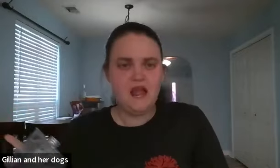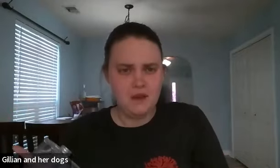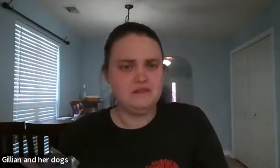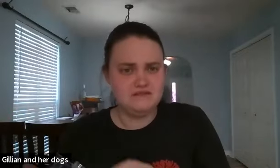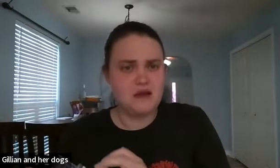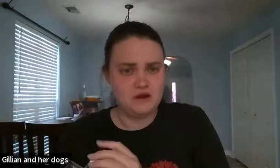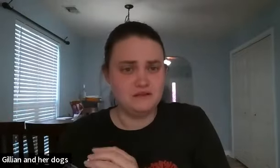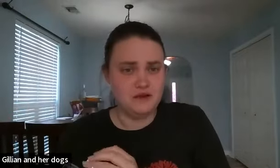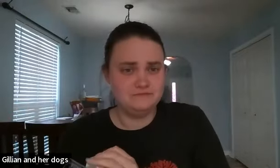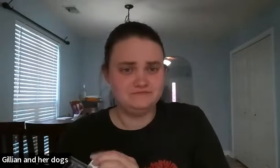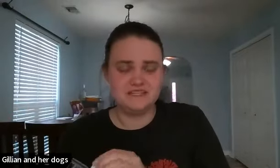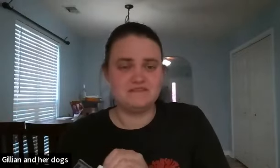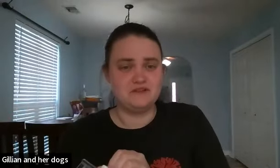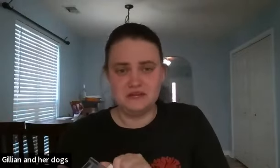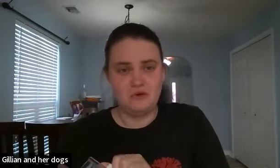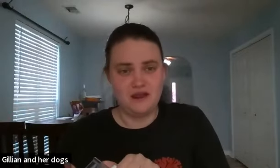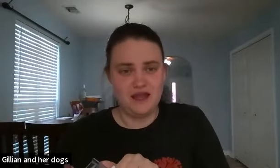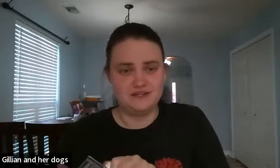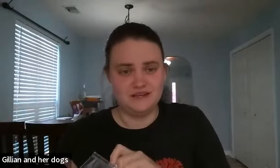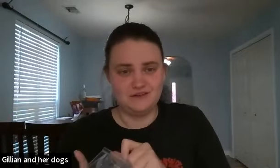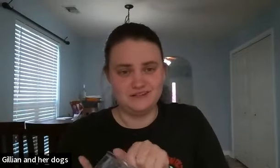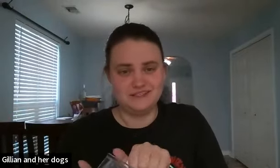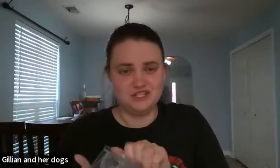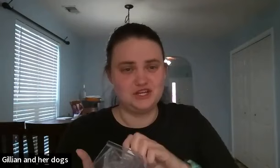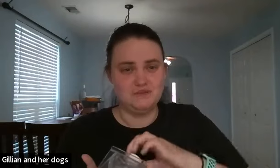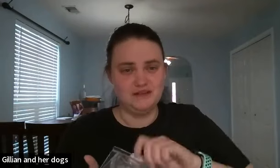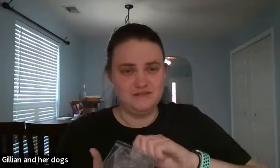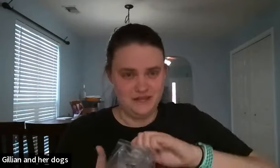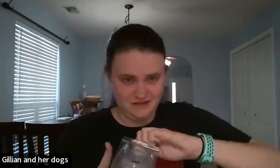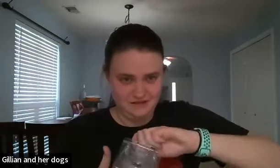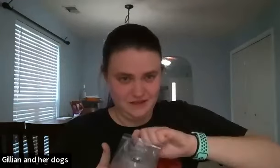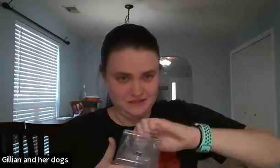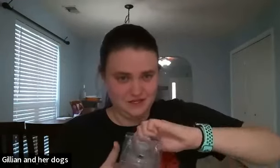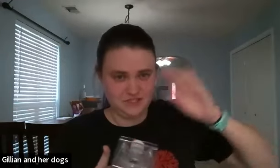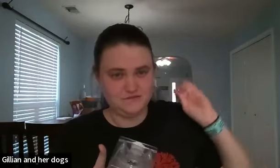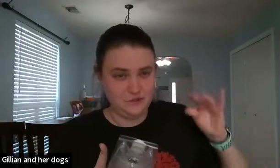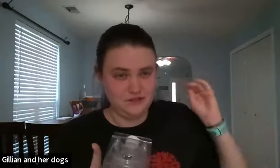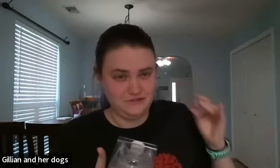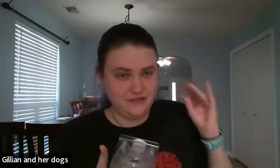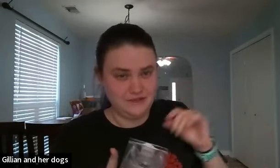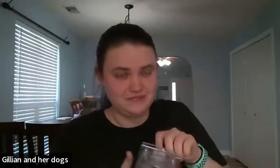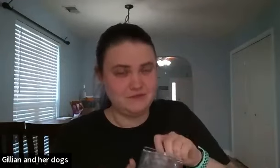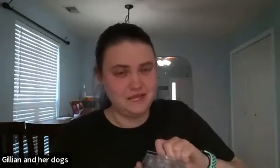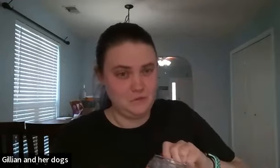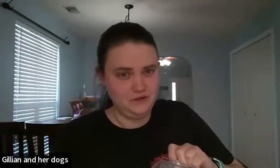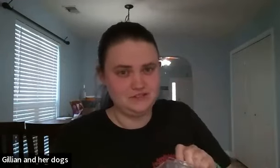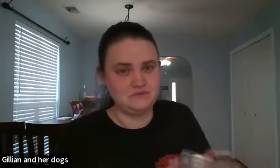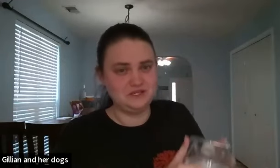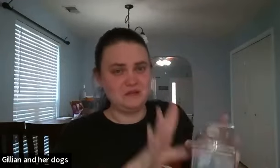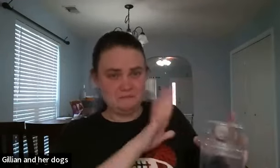I'm gonna leave that one alone because I feel any more I add to it is honestly just gonna be like fanning, like it's gonna be just fueling the flames and making it worse. So I'm just gonna be like,